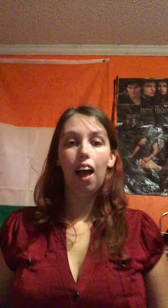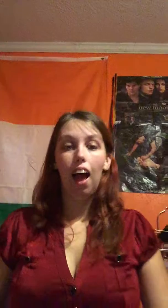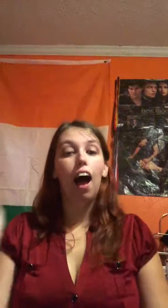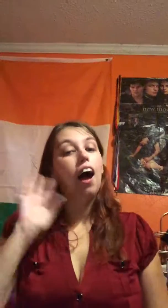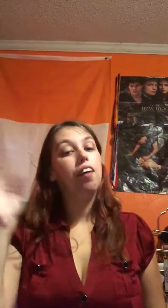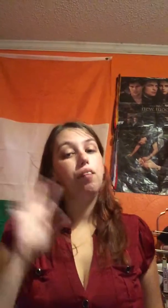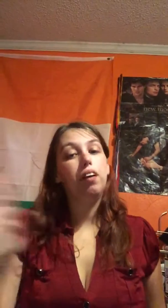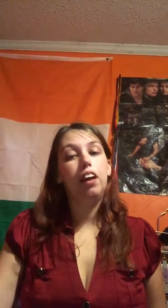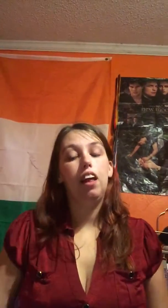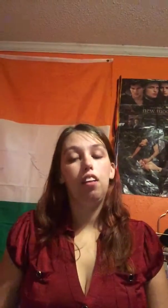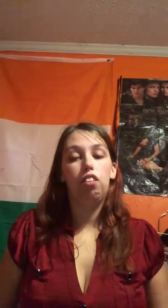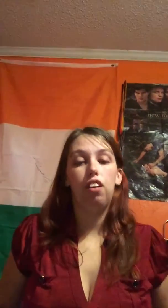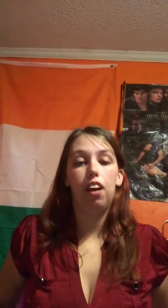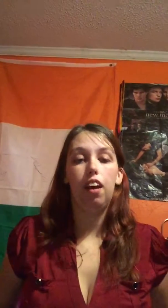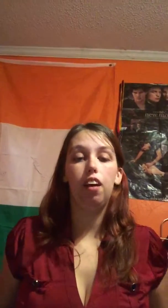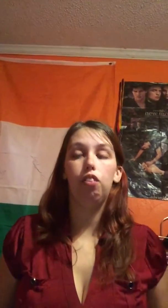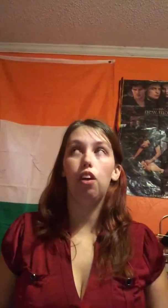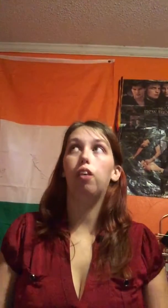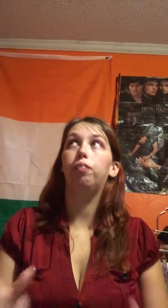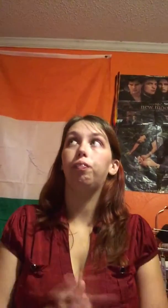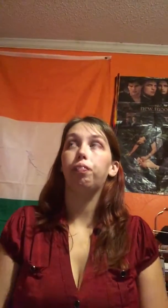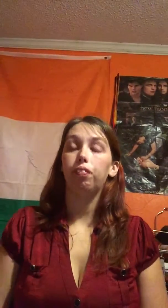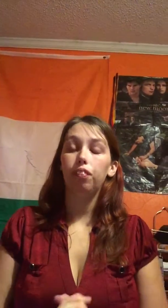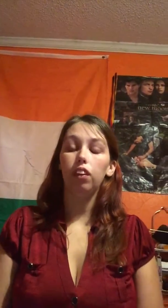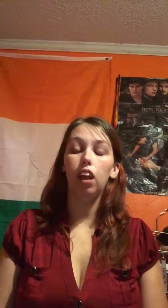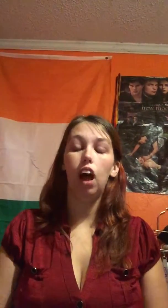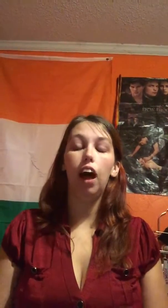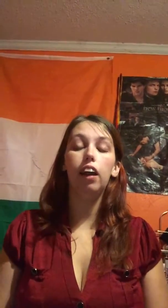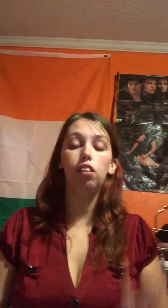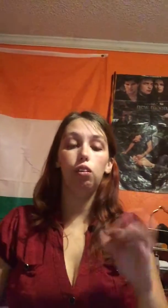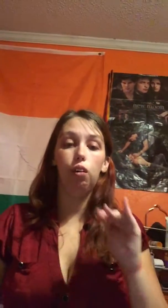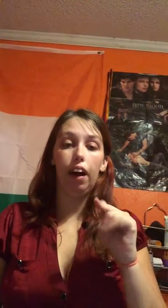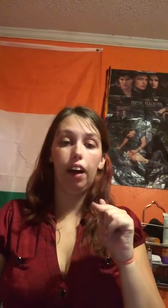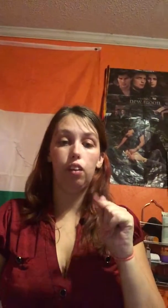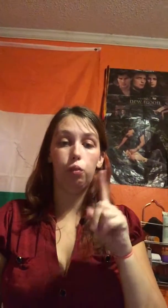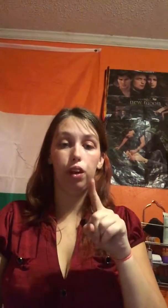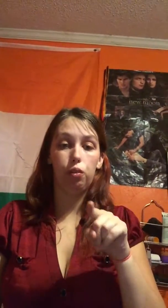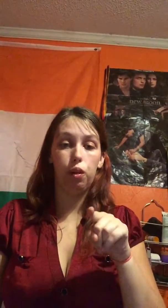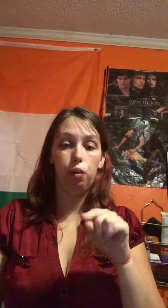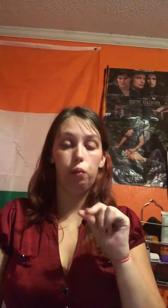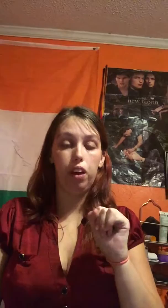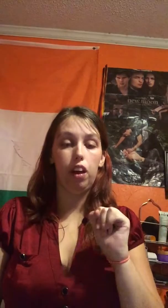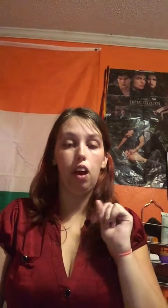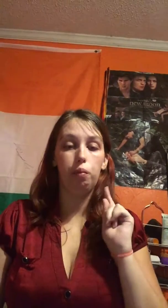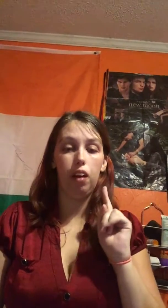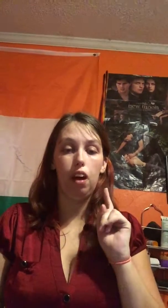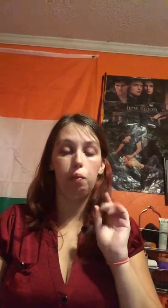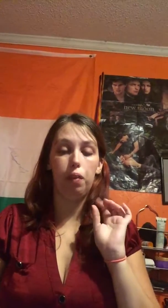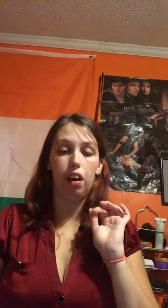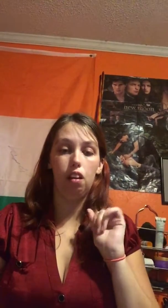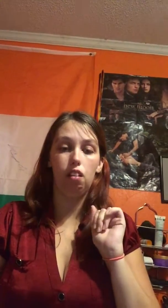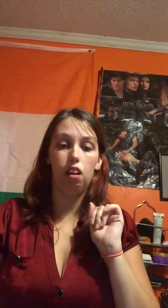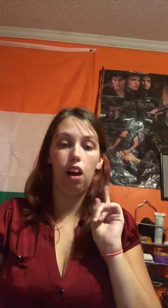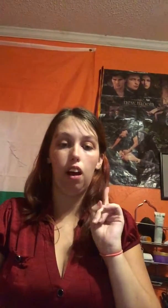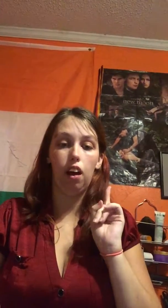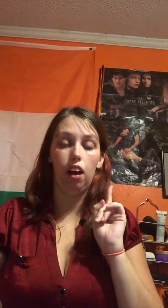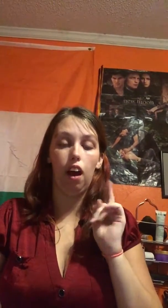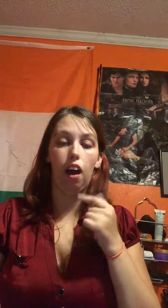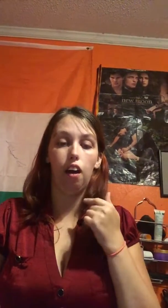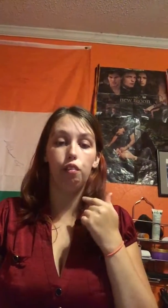Hi everyone, it's Jen here. So, I didn't do a 23 week update because I have